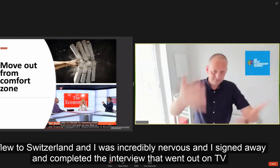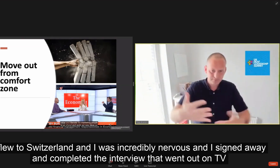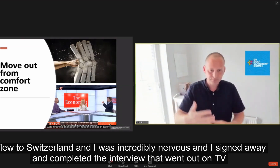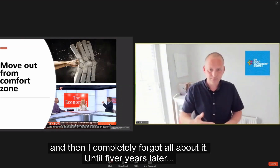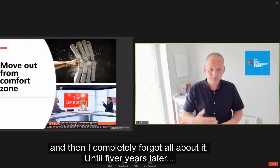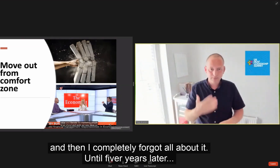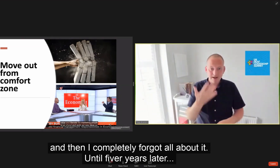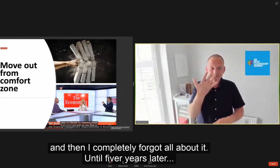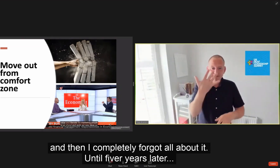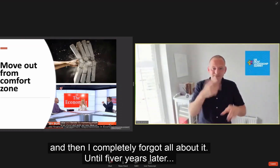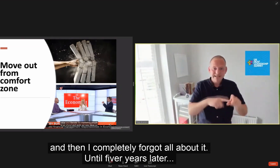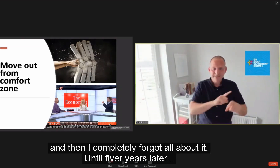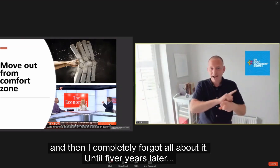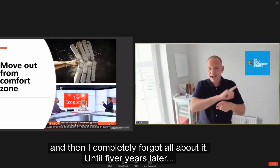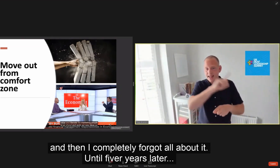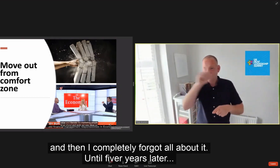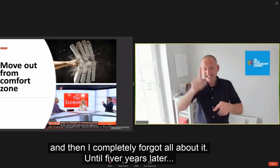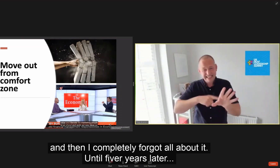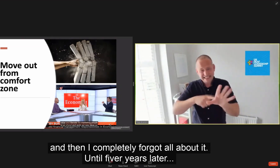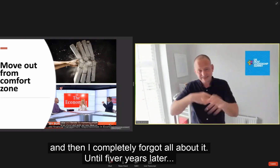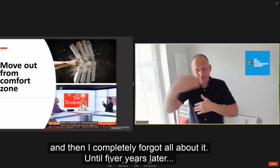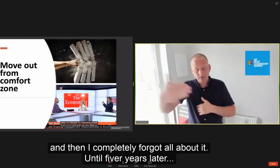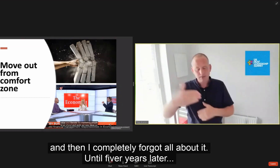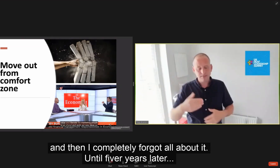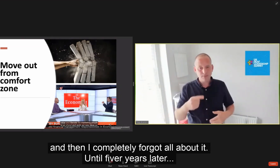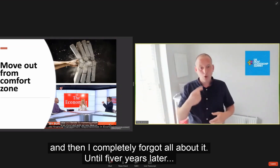totally forgot about it until 5 years later,